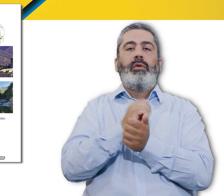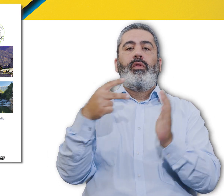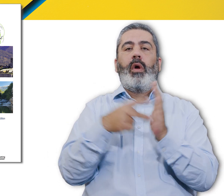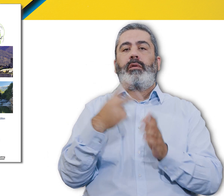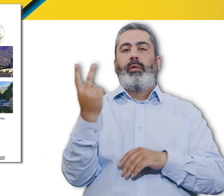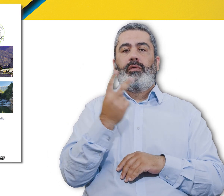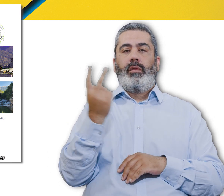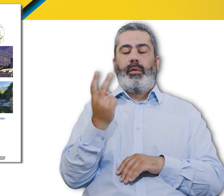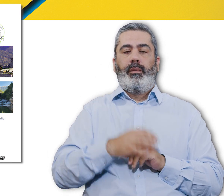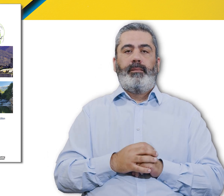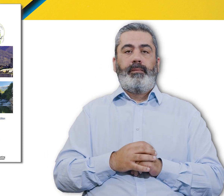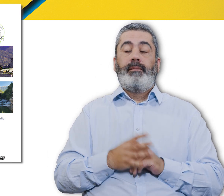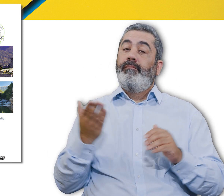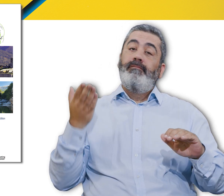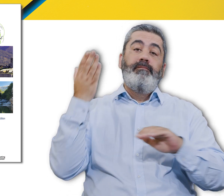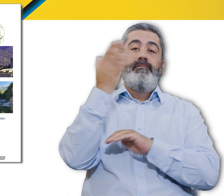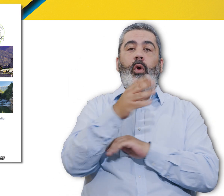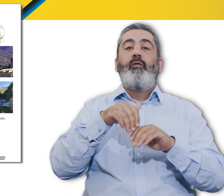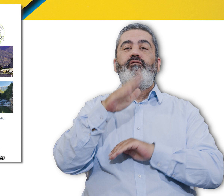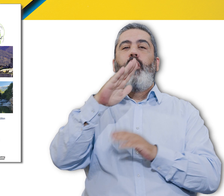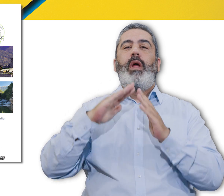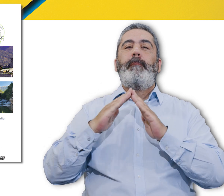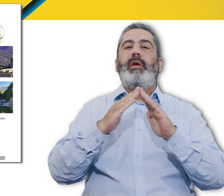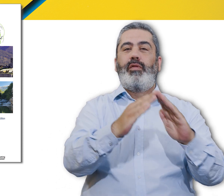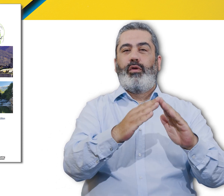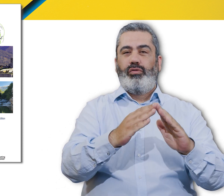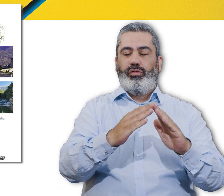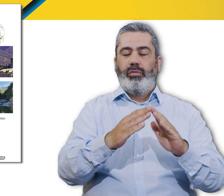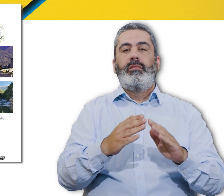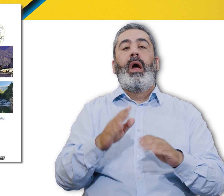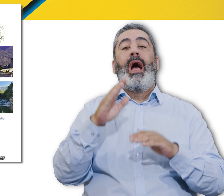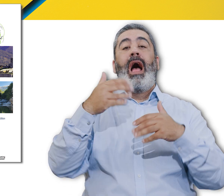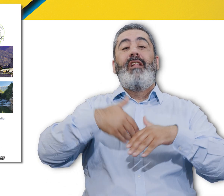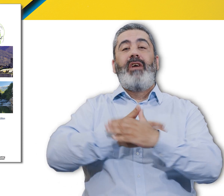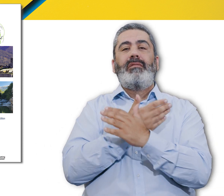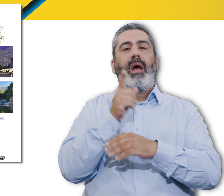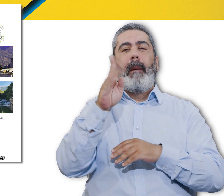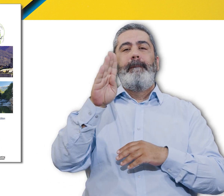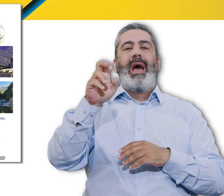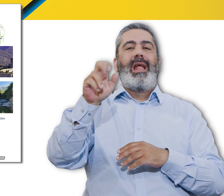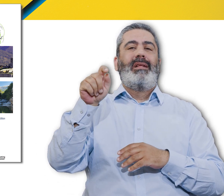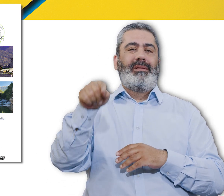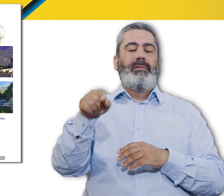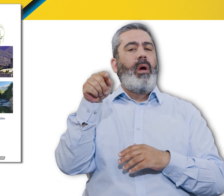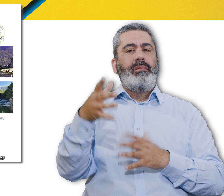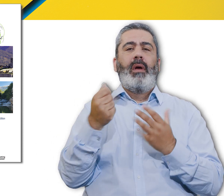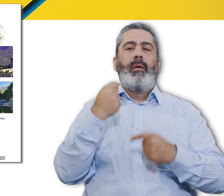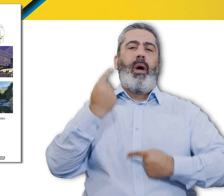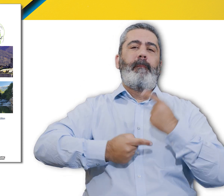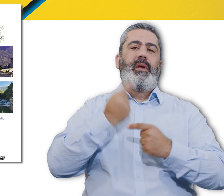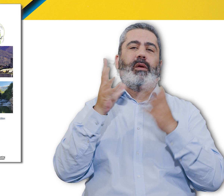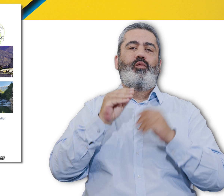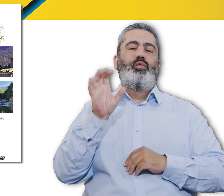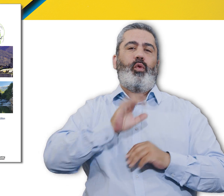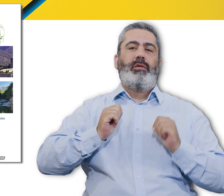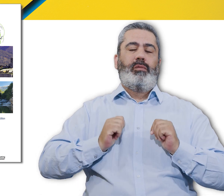Pindos, Greece, and Burrate, Albania. Grand Holiday Experiences for All. Published by the For All project.